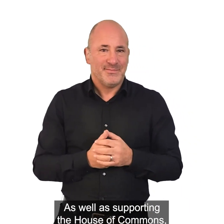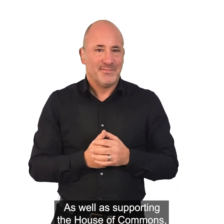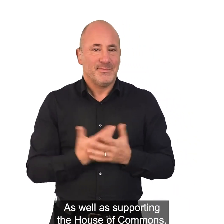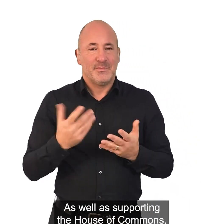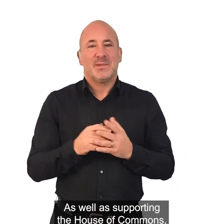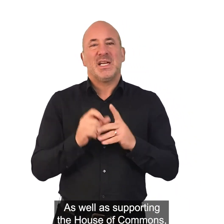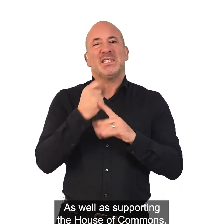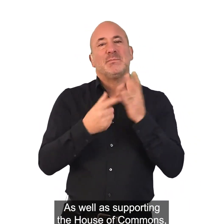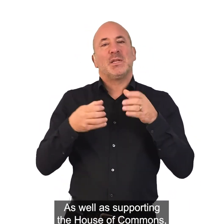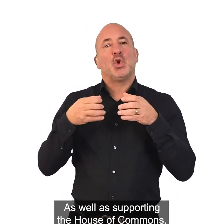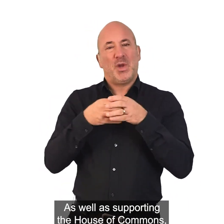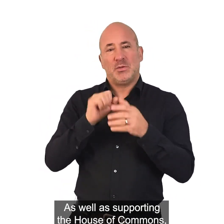As well as supporting the House of Commons,